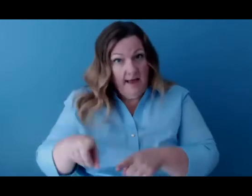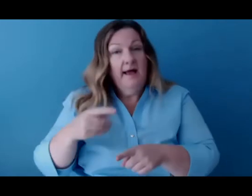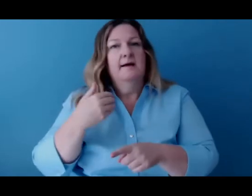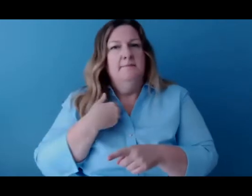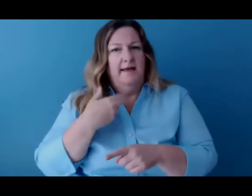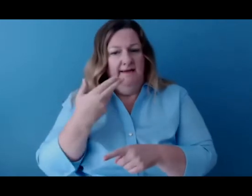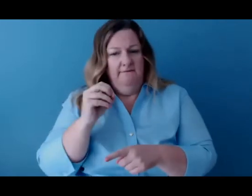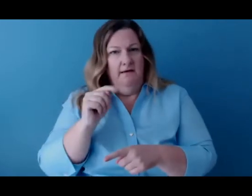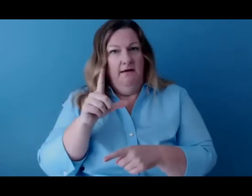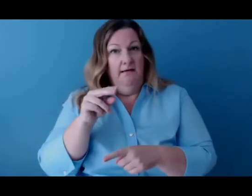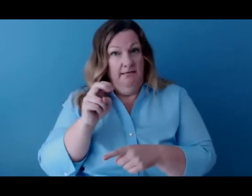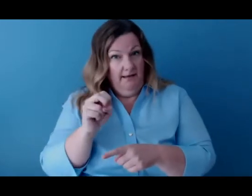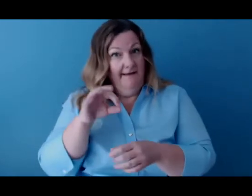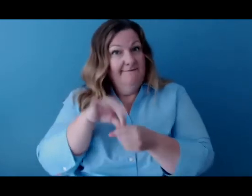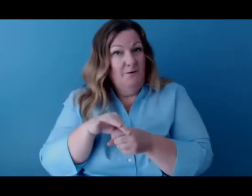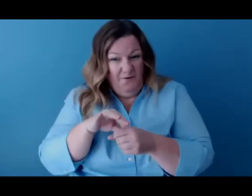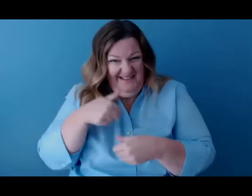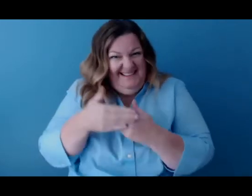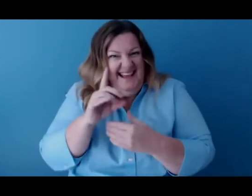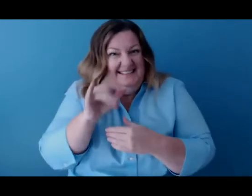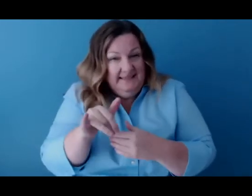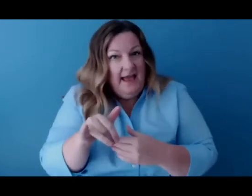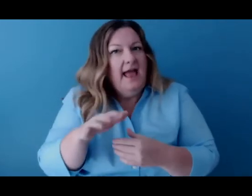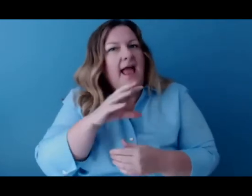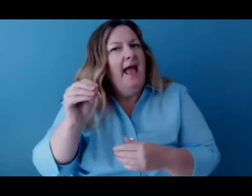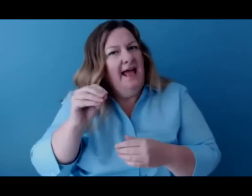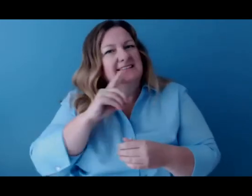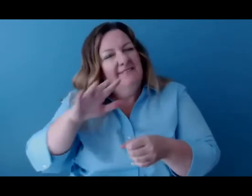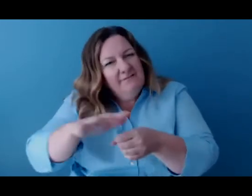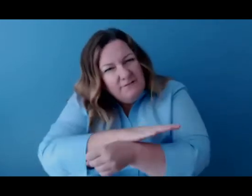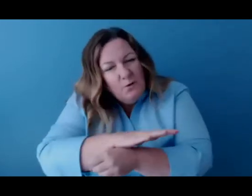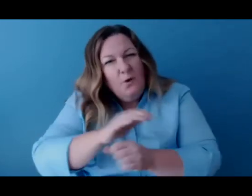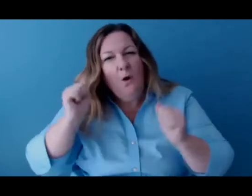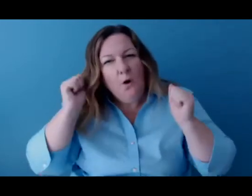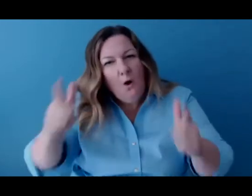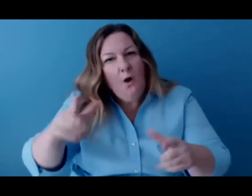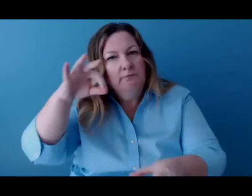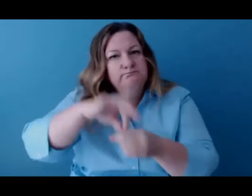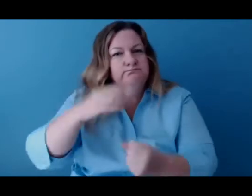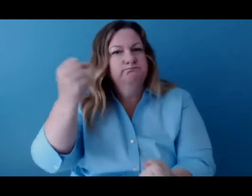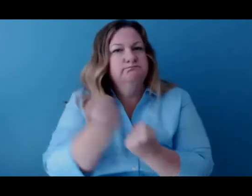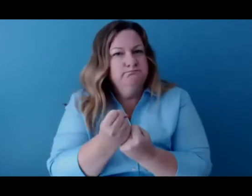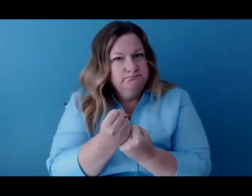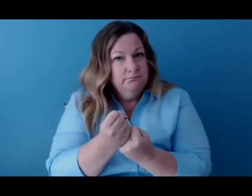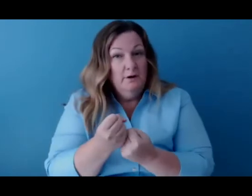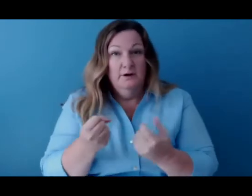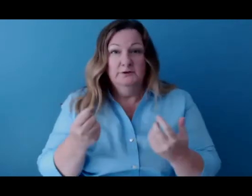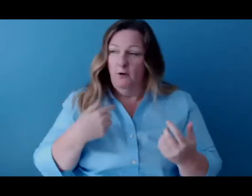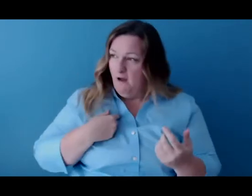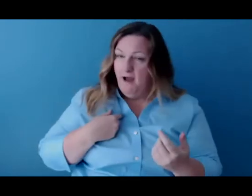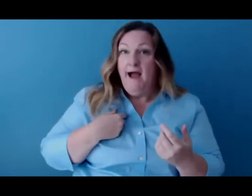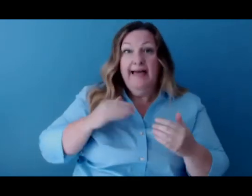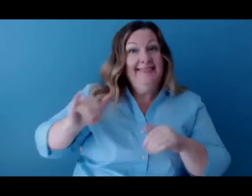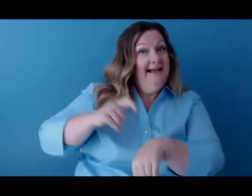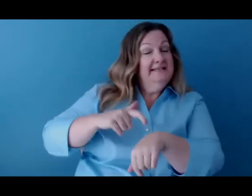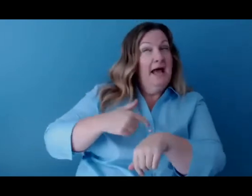a unanimous vote. And I got to sit with him and talk to him before I had any interest in running for Congress.